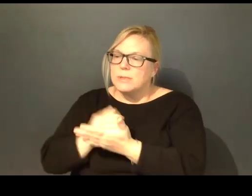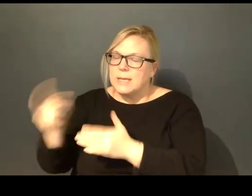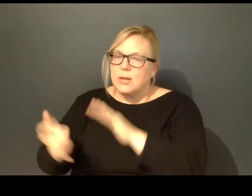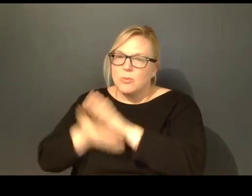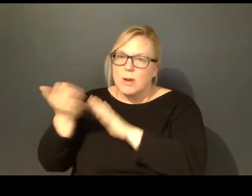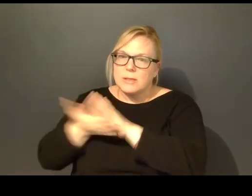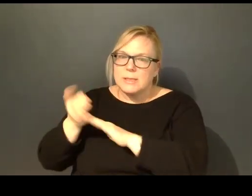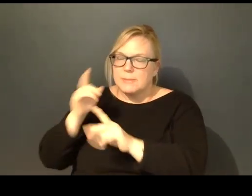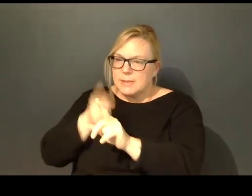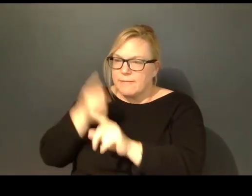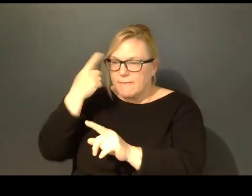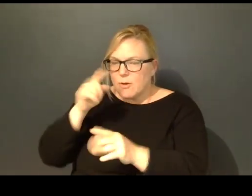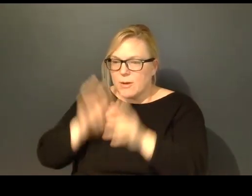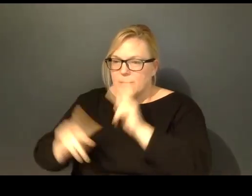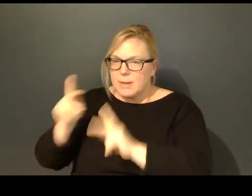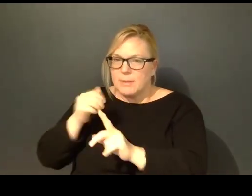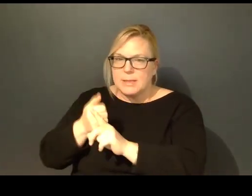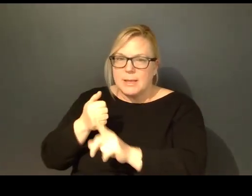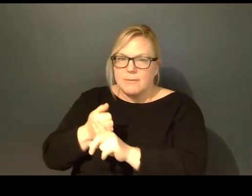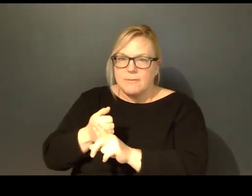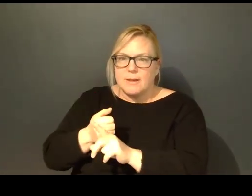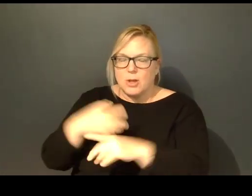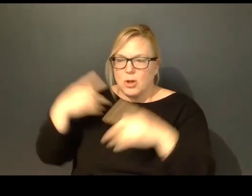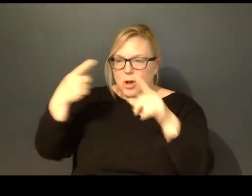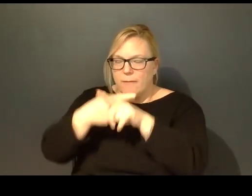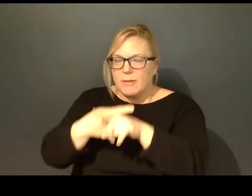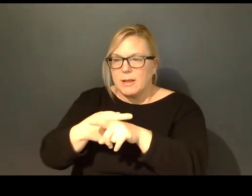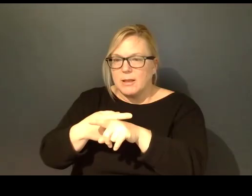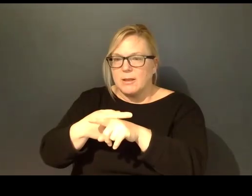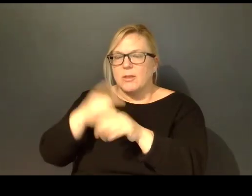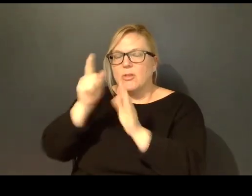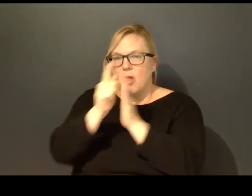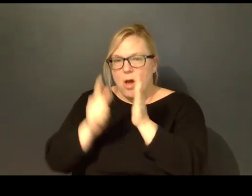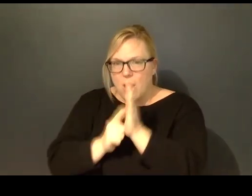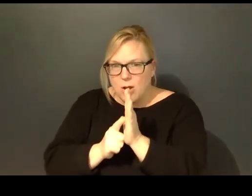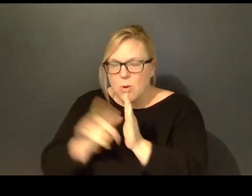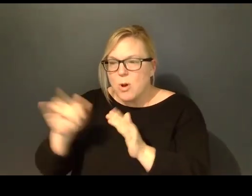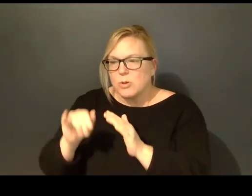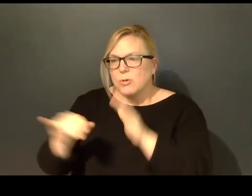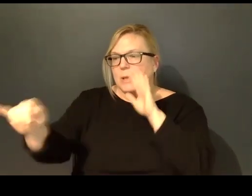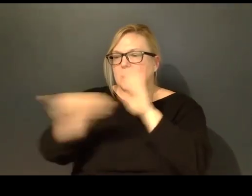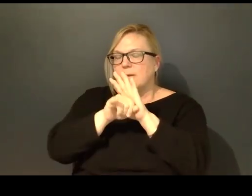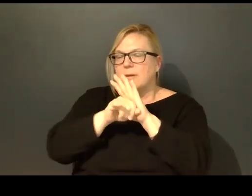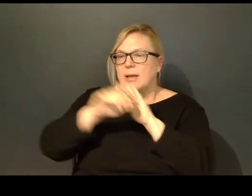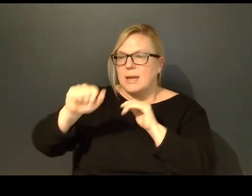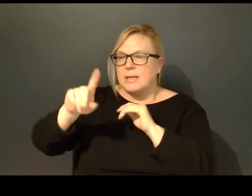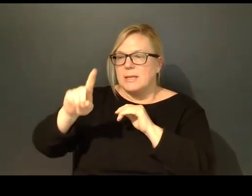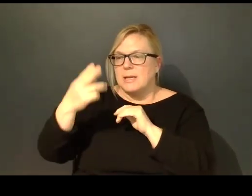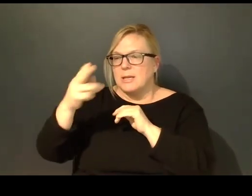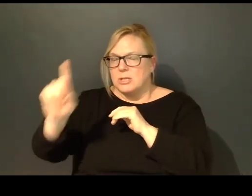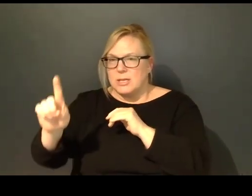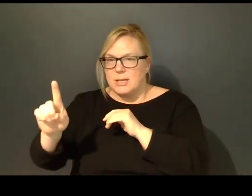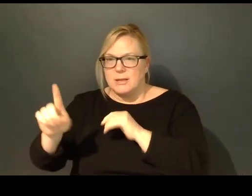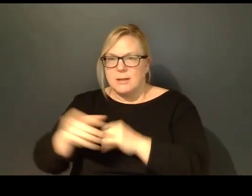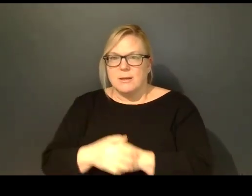for people who are currently in conflict with the law, who also identify as having ADHD. And Franco, you've been a great